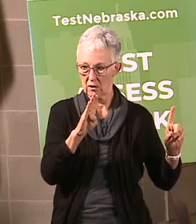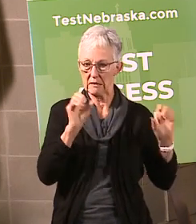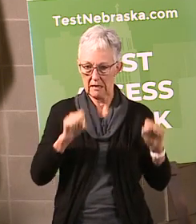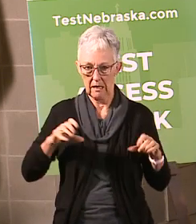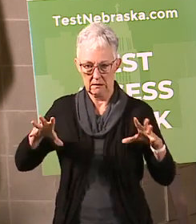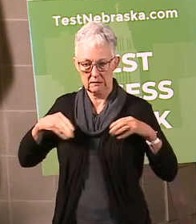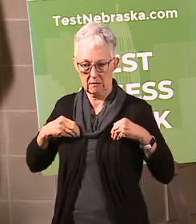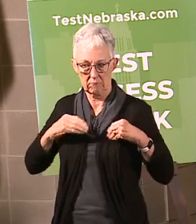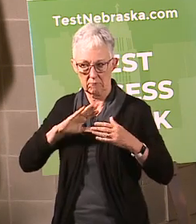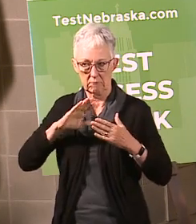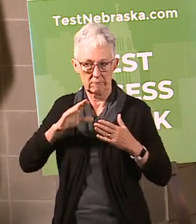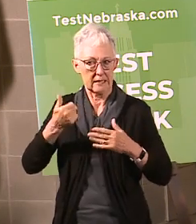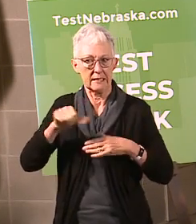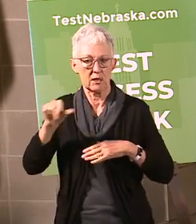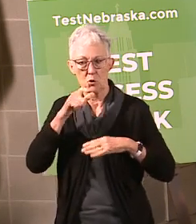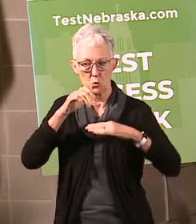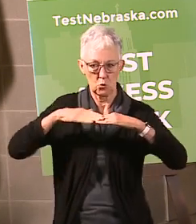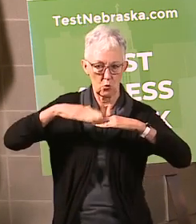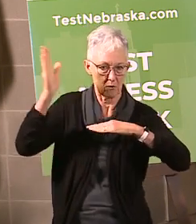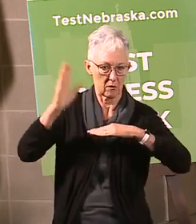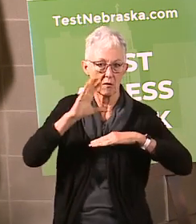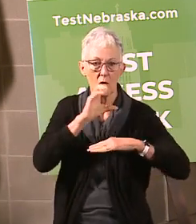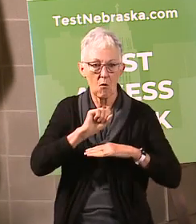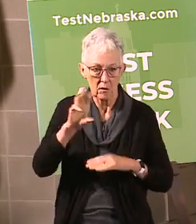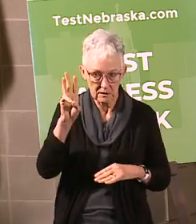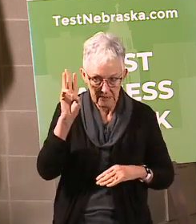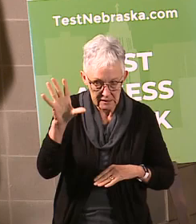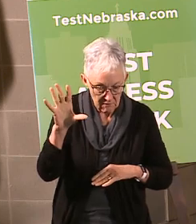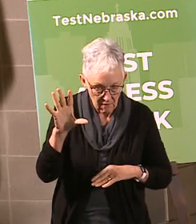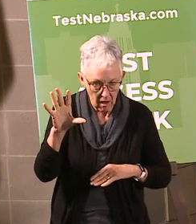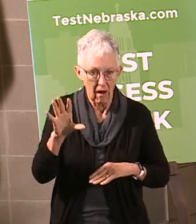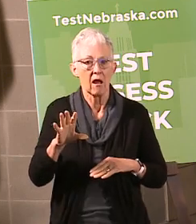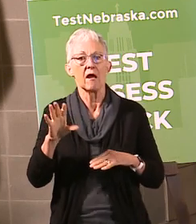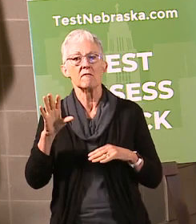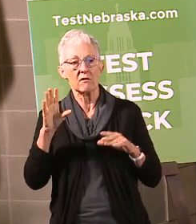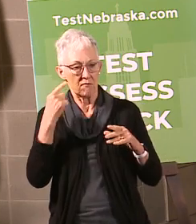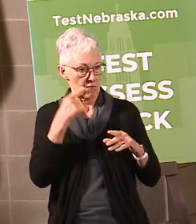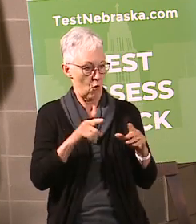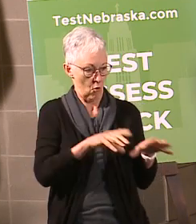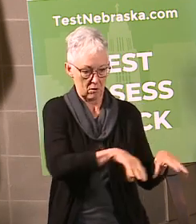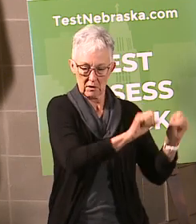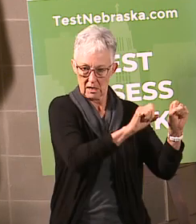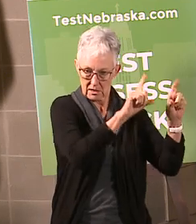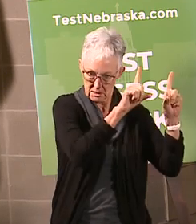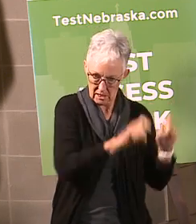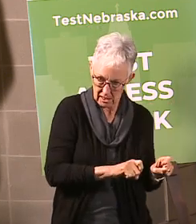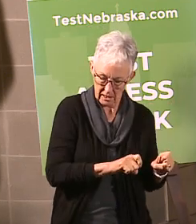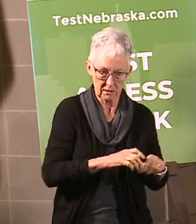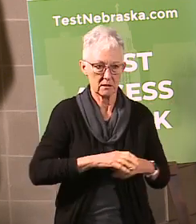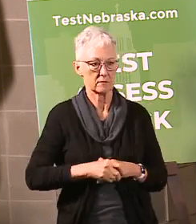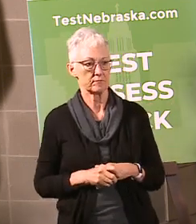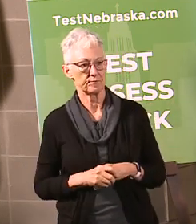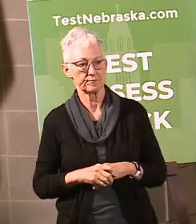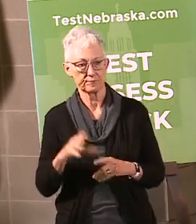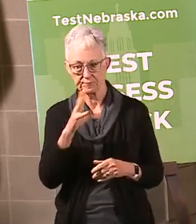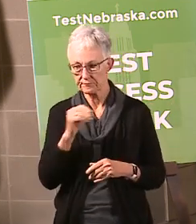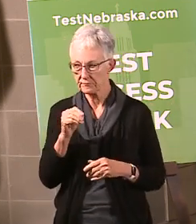the phone lines that was being handled by Poison Control. And so what we've done is we've changed the process. Paul, this is for